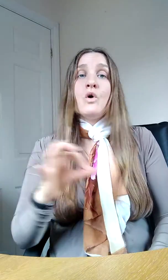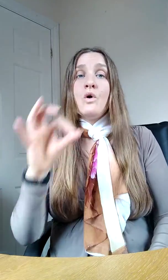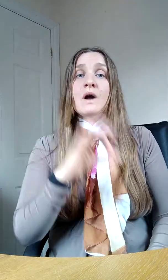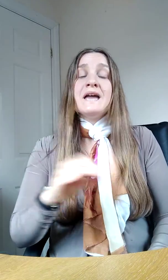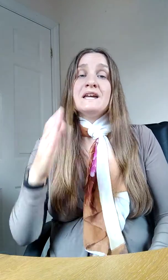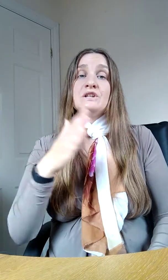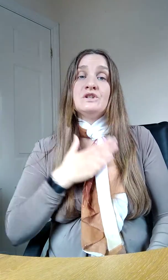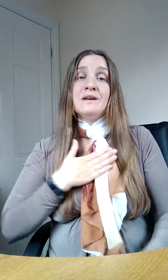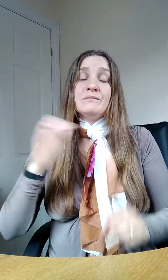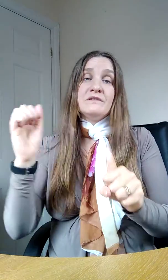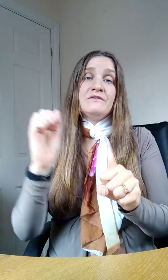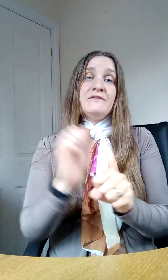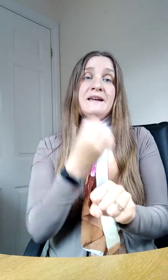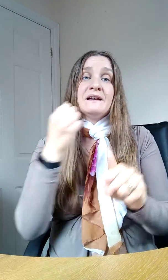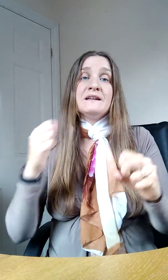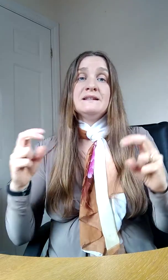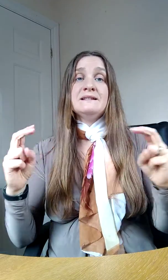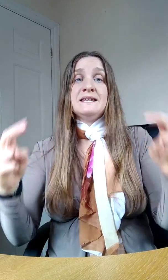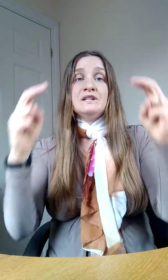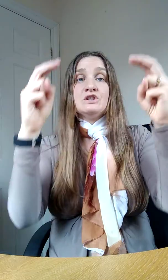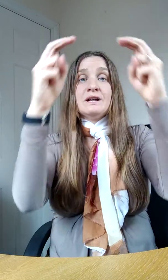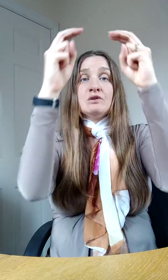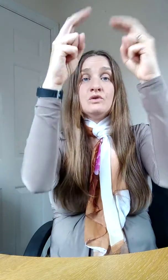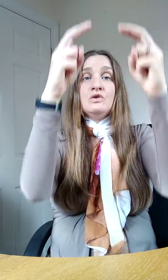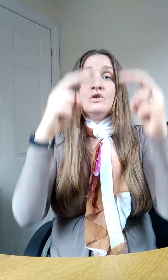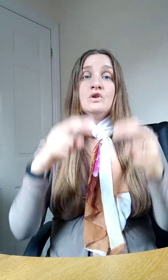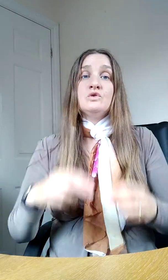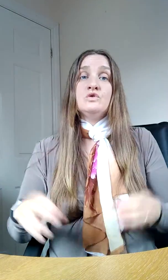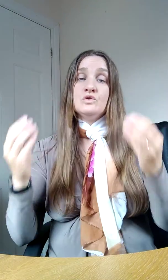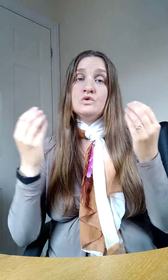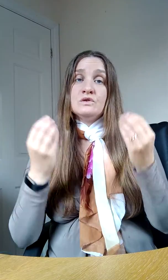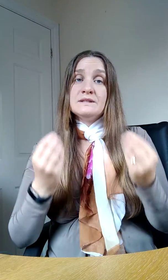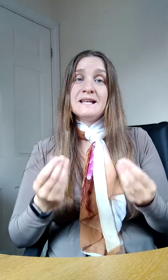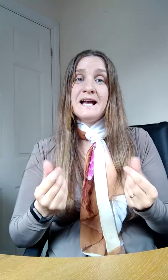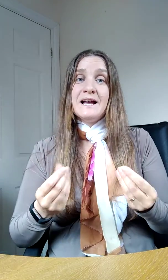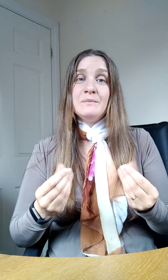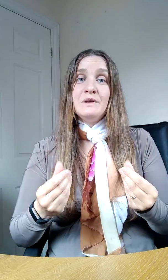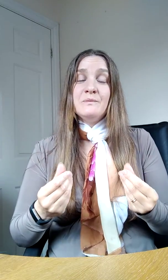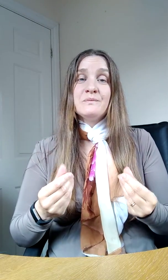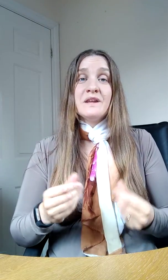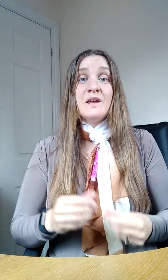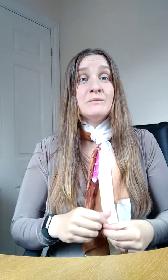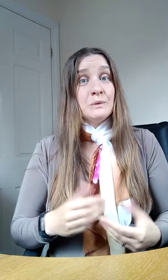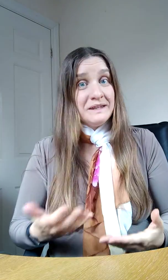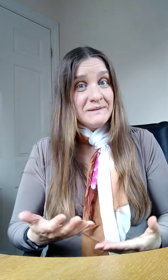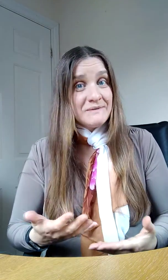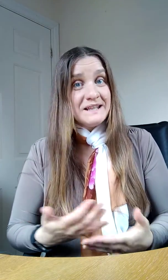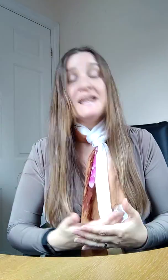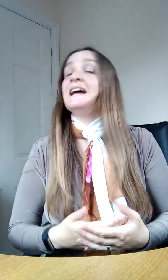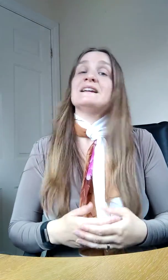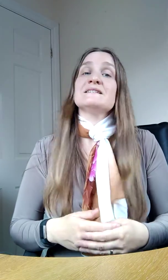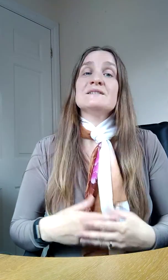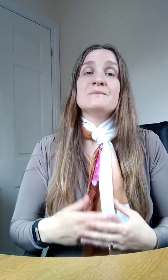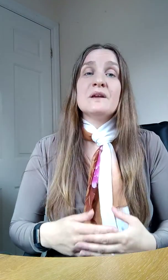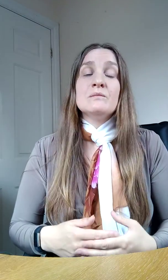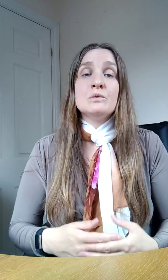Oh, j'aime faire des châteaux de sable. Puis, then next,